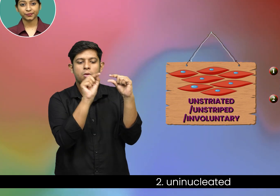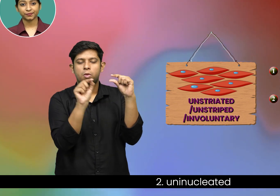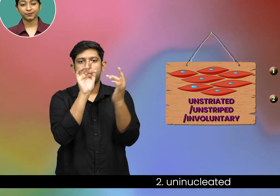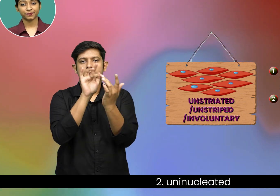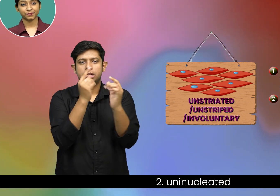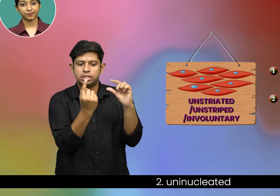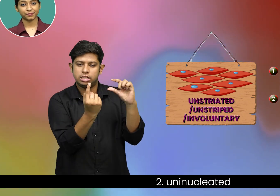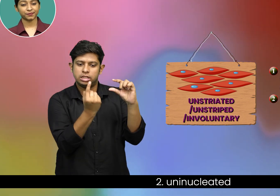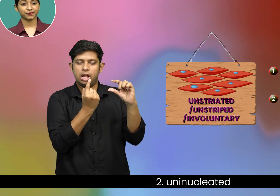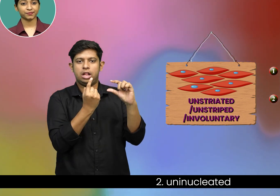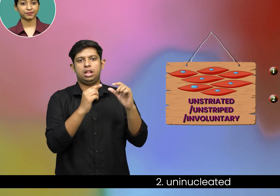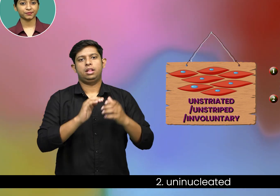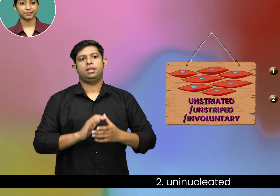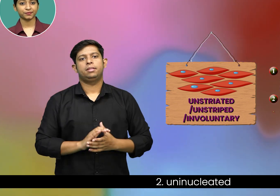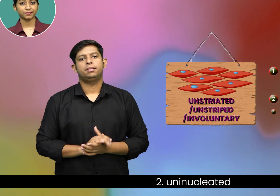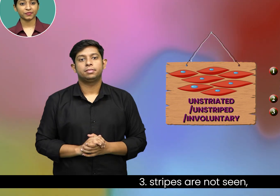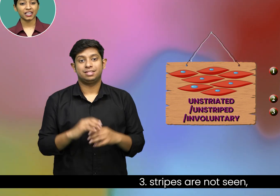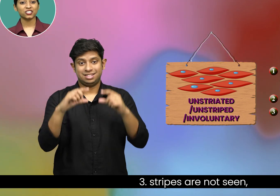Uninucleated.